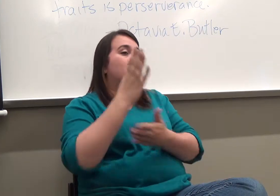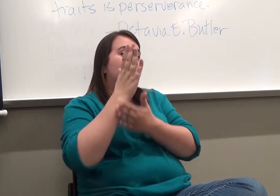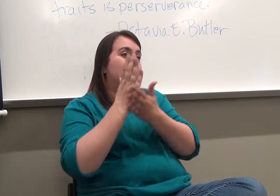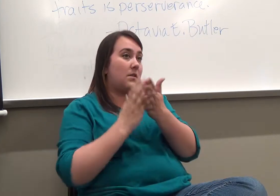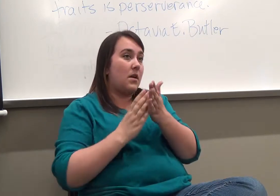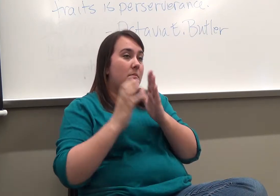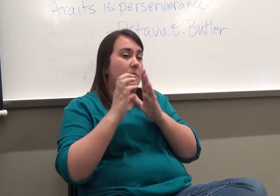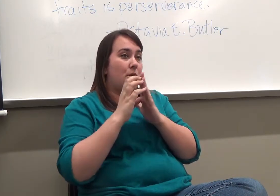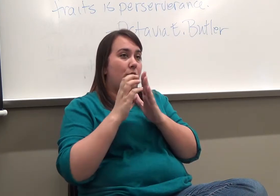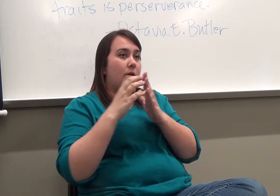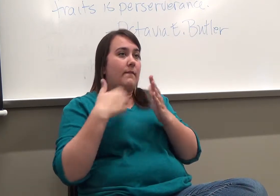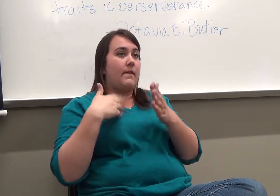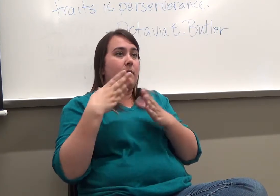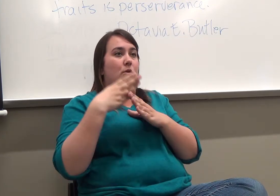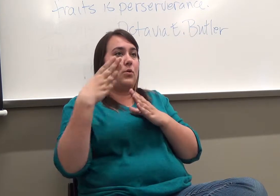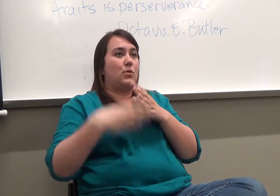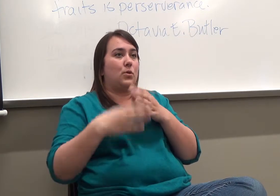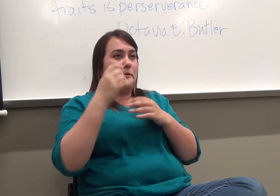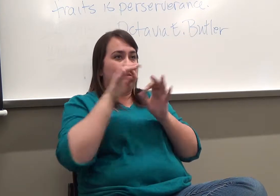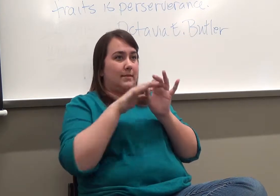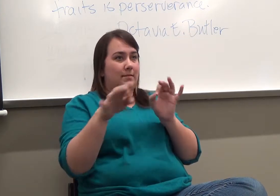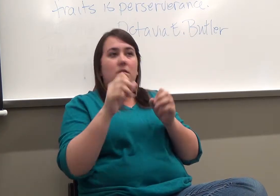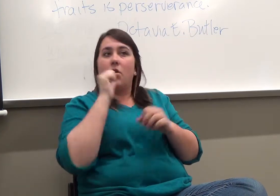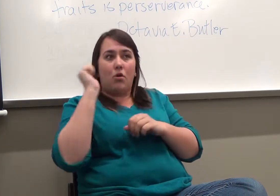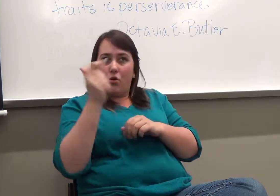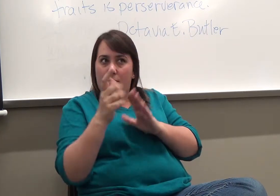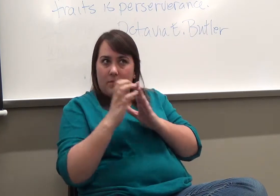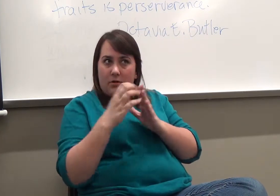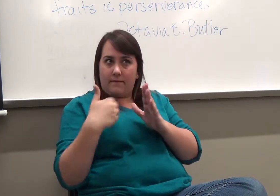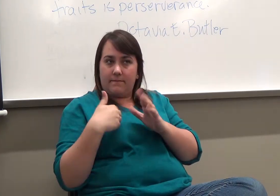a concluding sentence, not all.